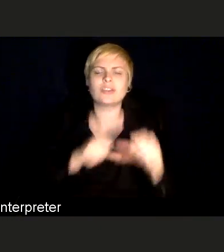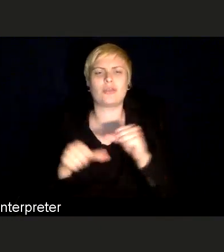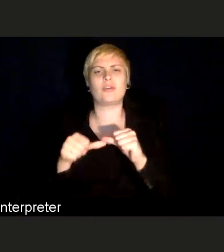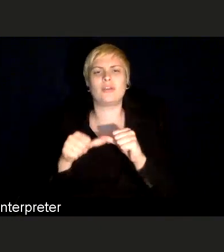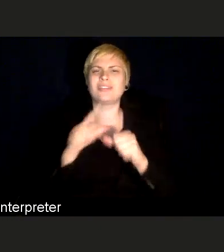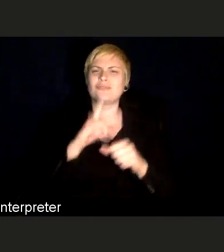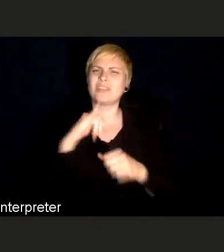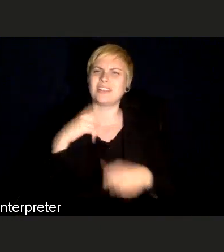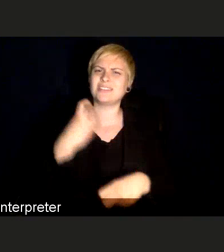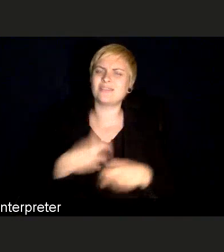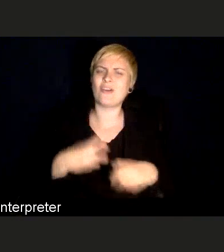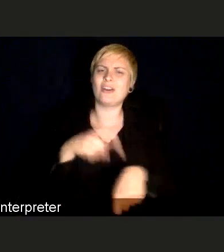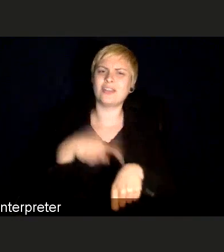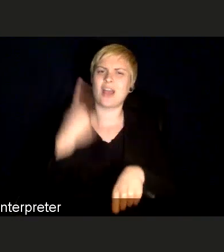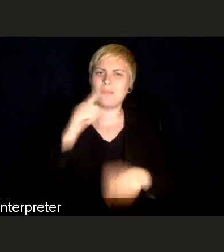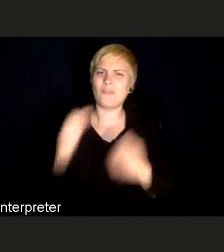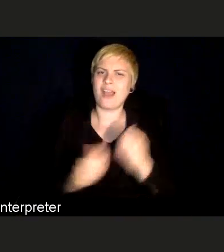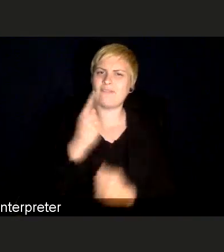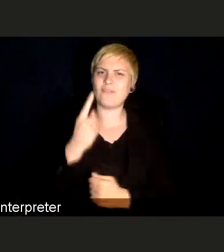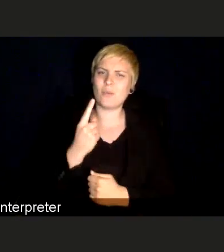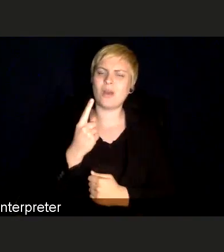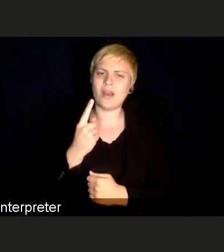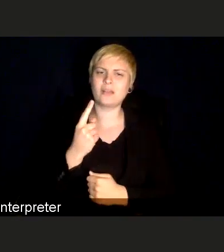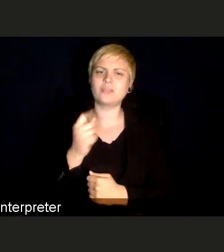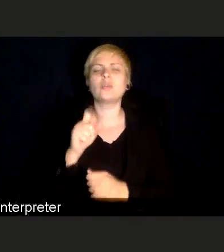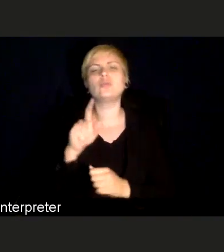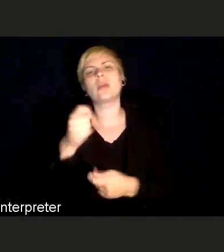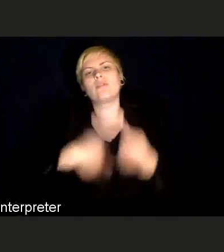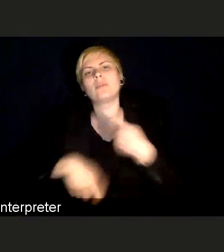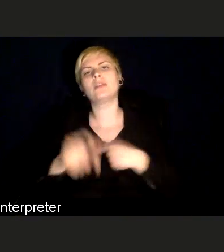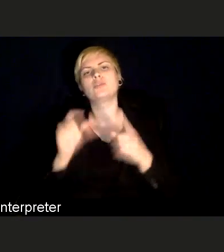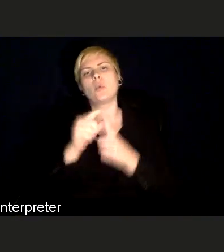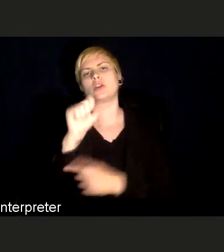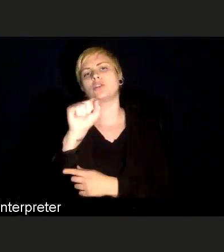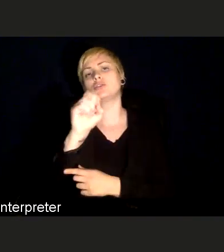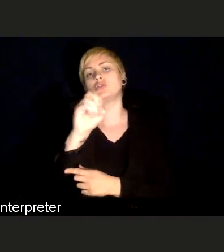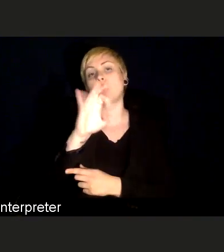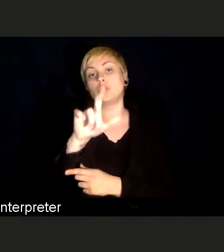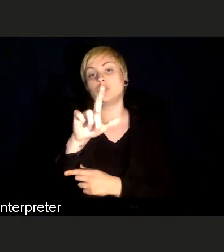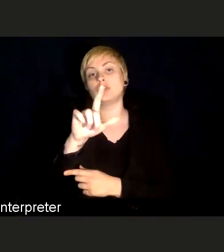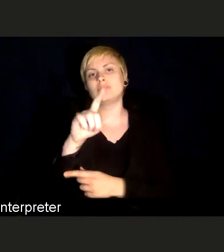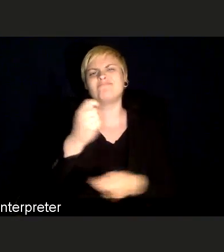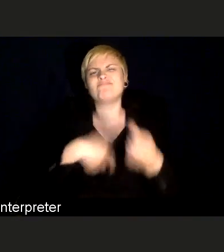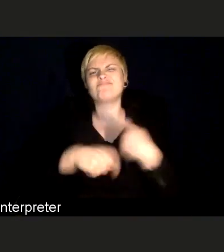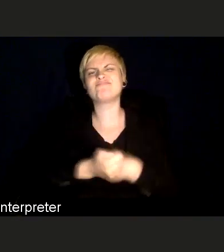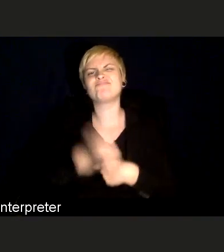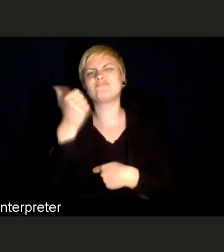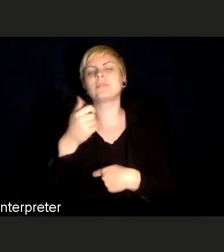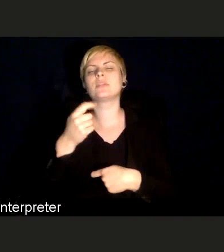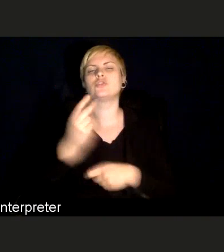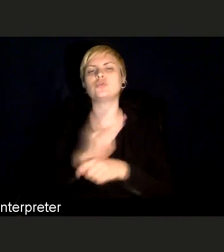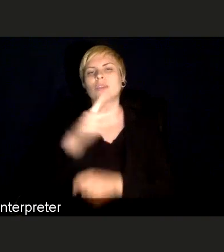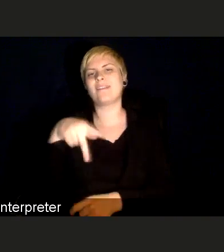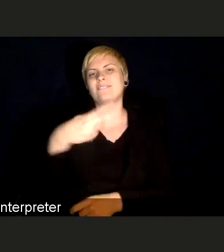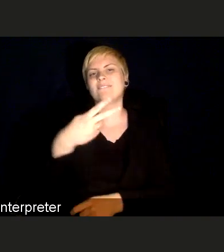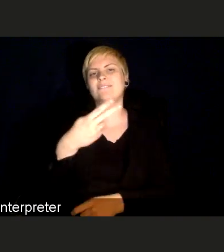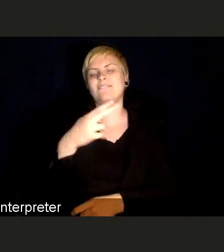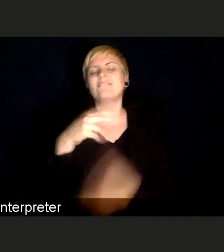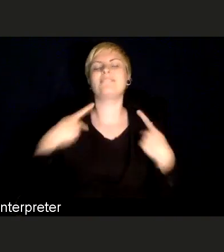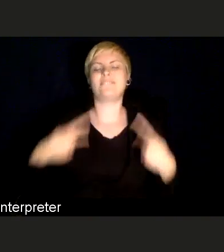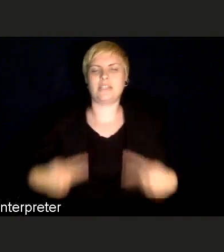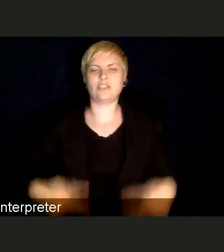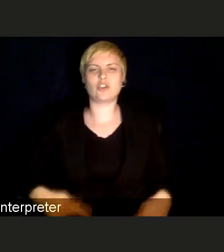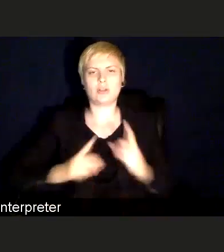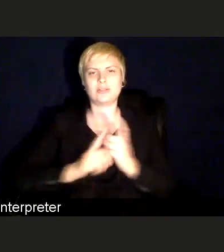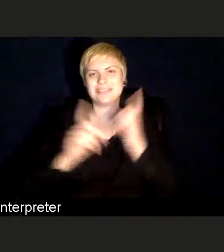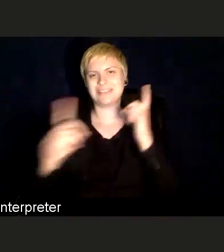So, you can replace the word social if you'd like with physical, because that is what we're really talking about, is practicing physical distancing. Please